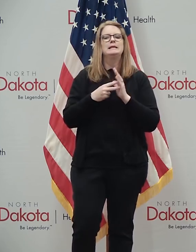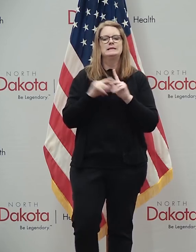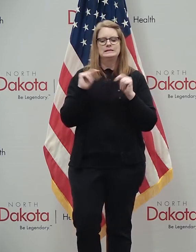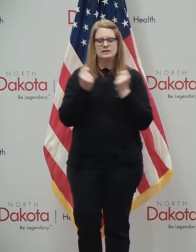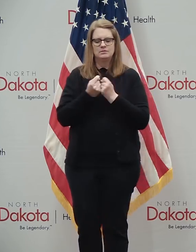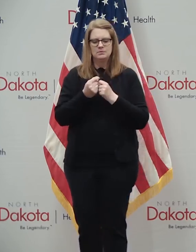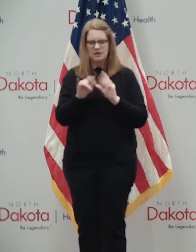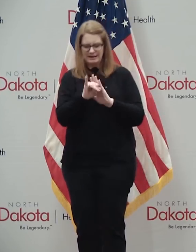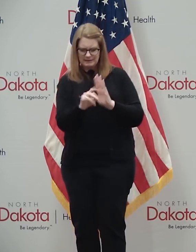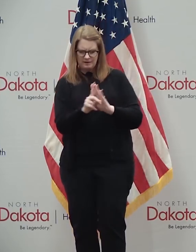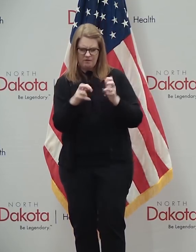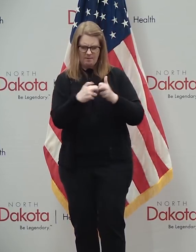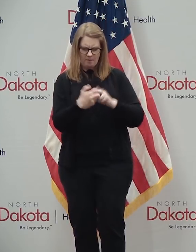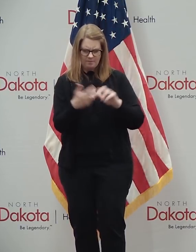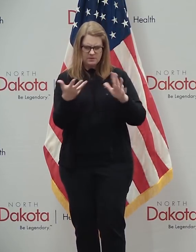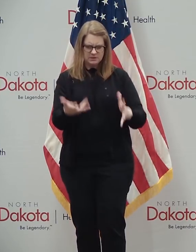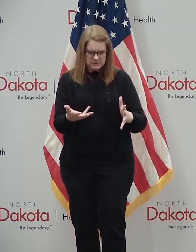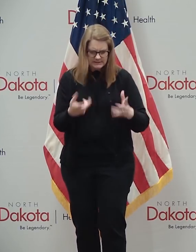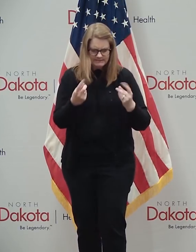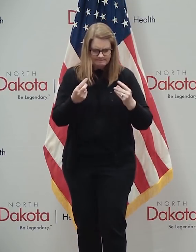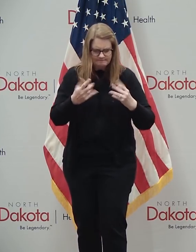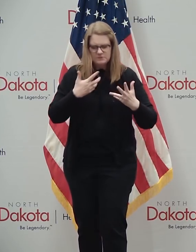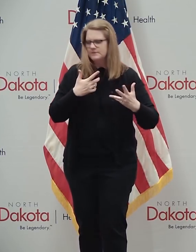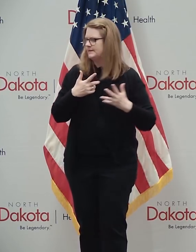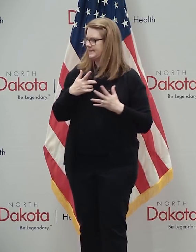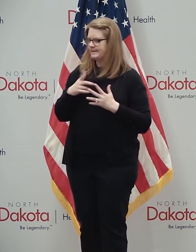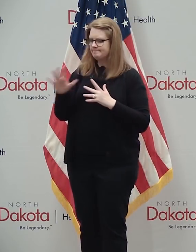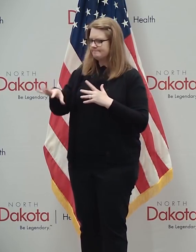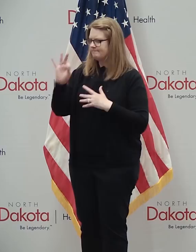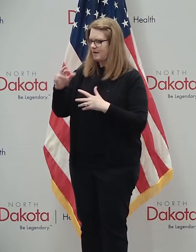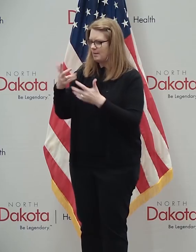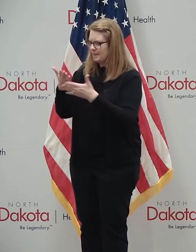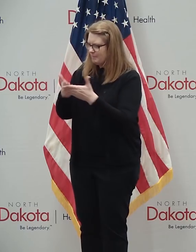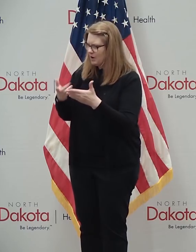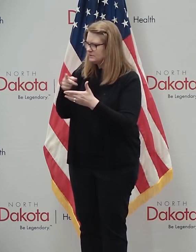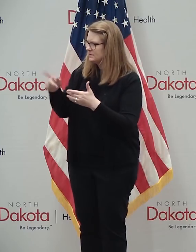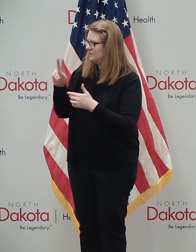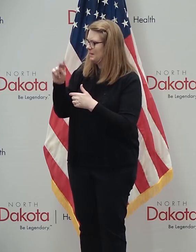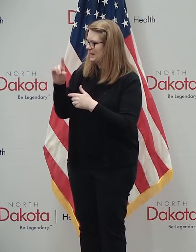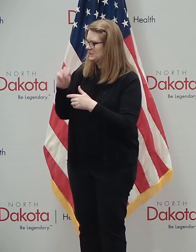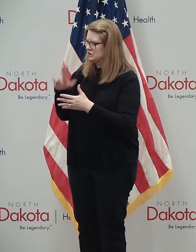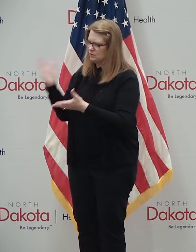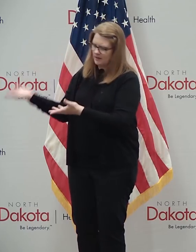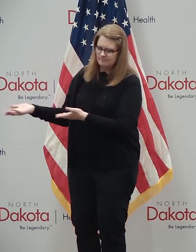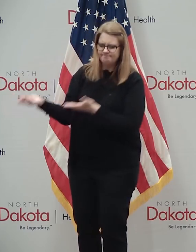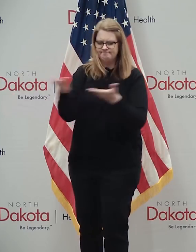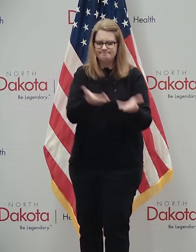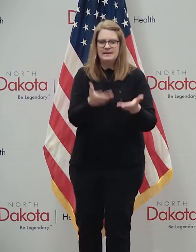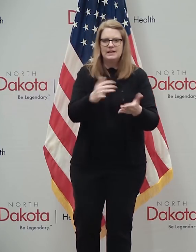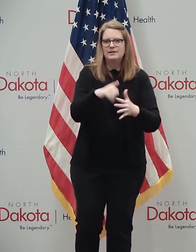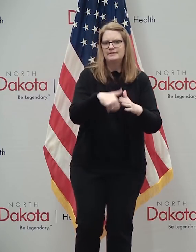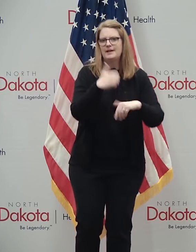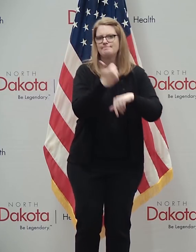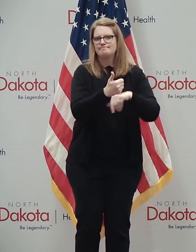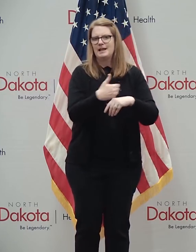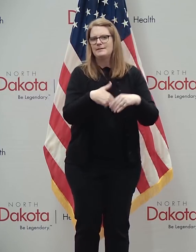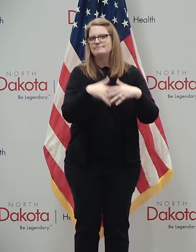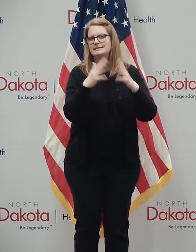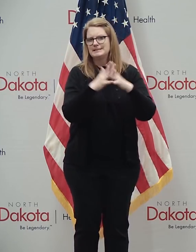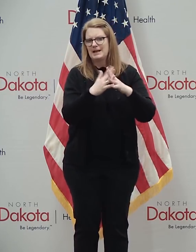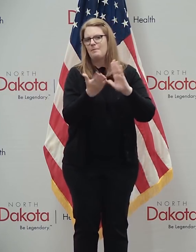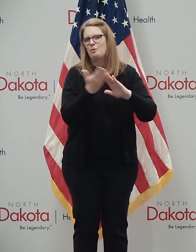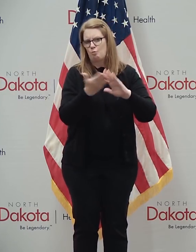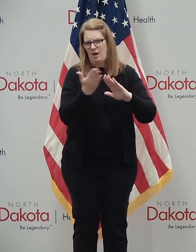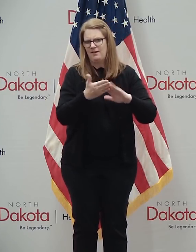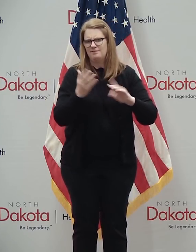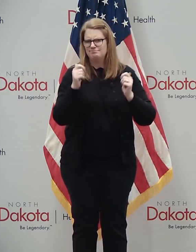immediately. Creatively found the parts that we were missing, got those from NDSU, got things back up and running. And so great respect for people doing that. But